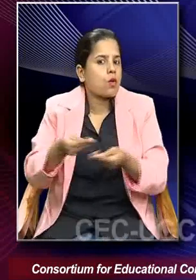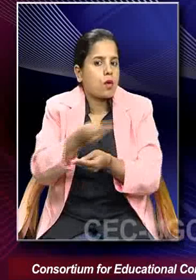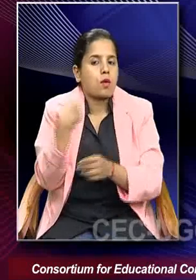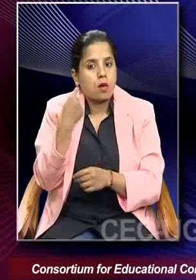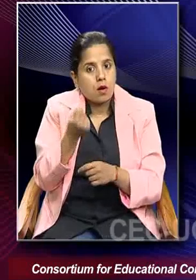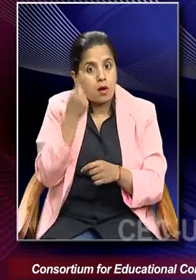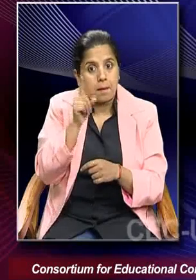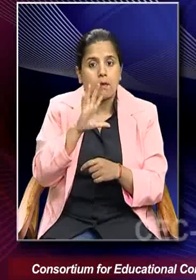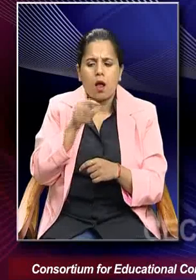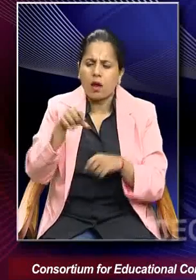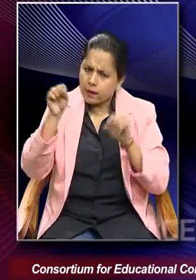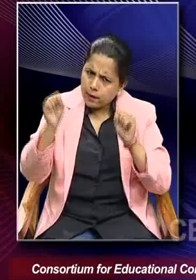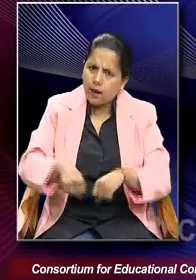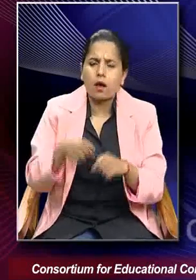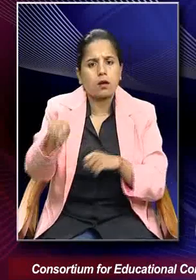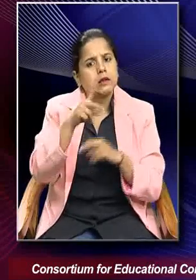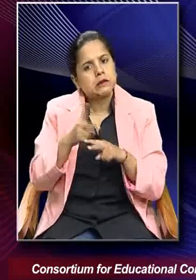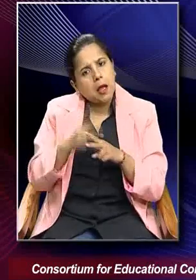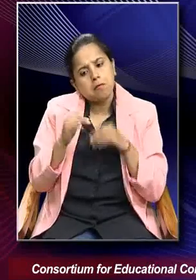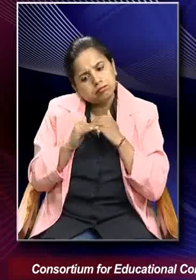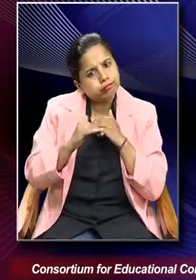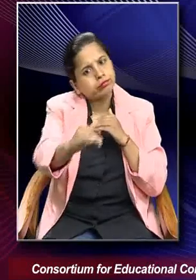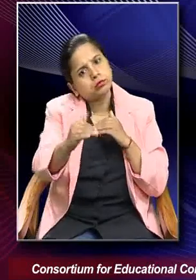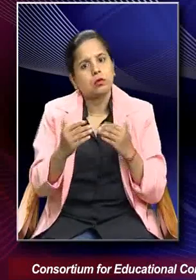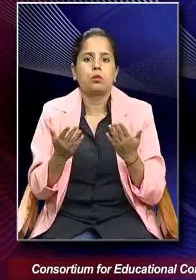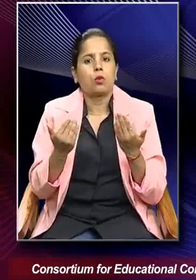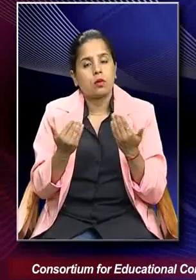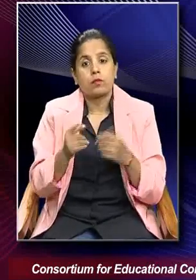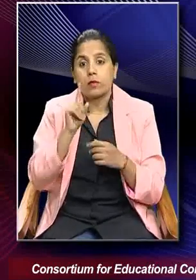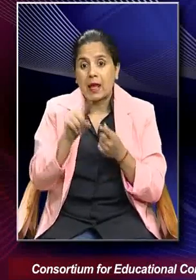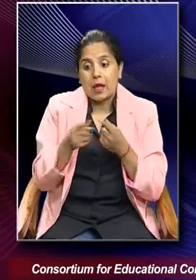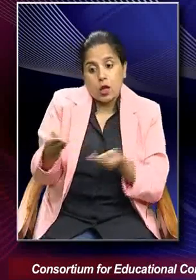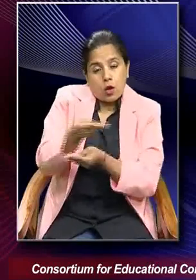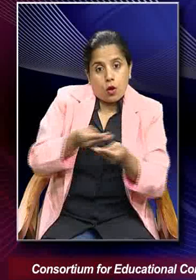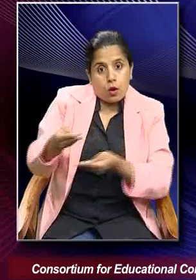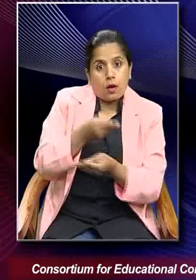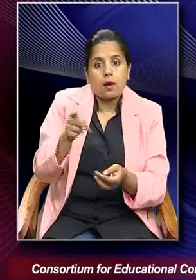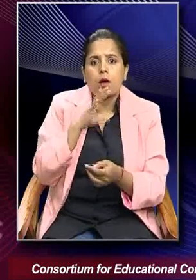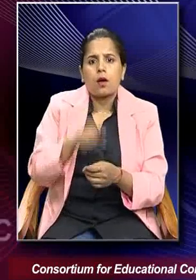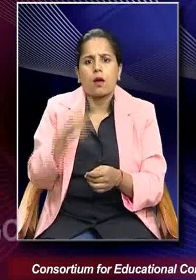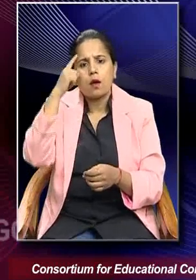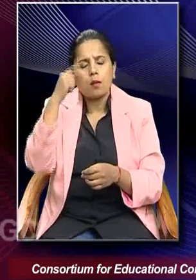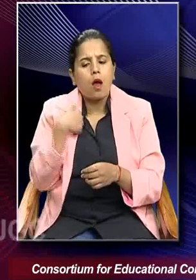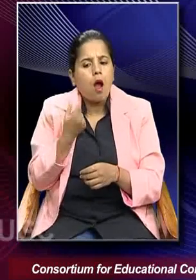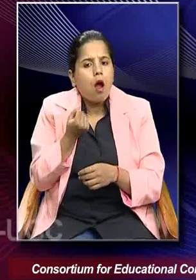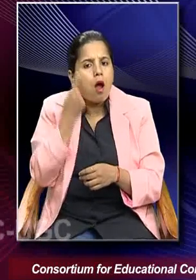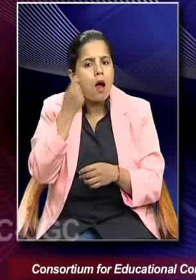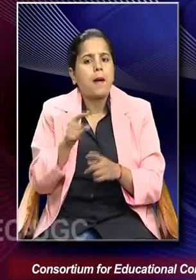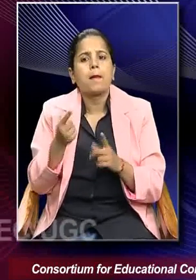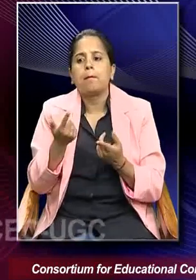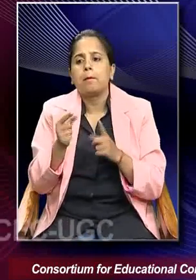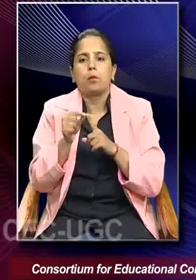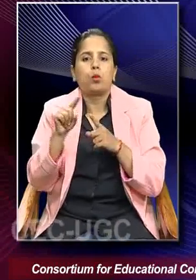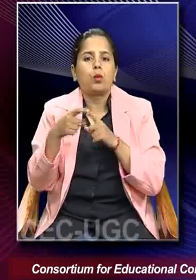has potential to remain sustainable. An economy that relies more on permanent